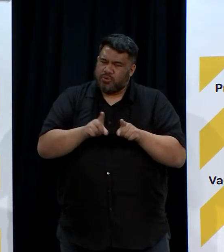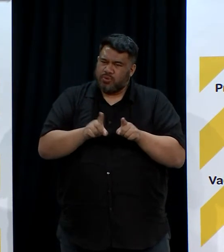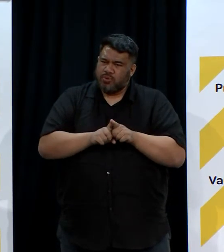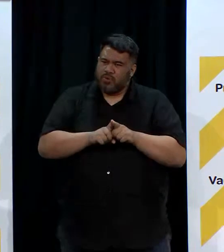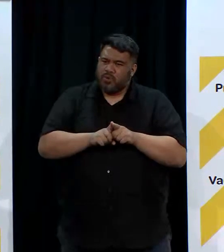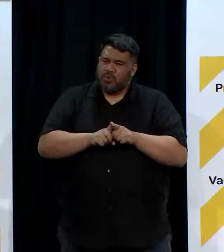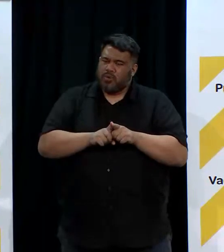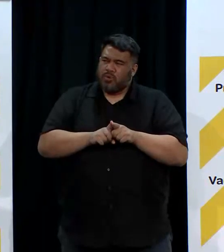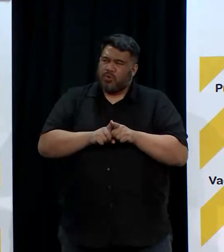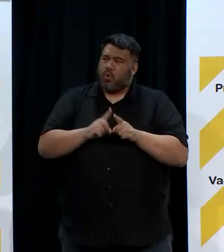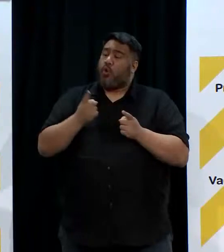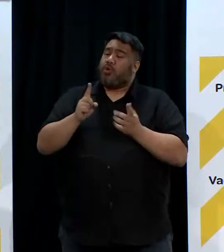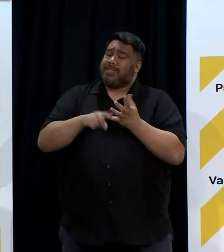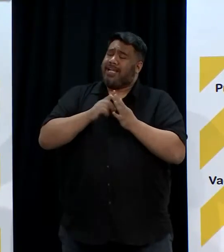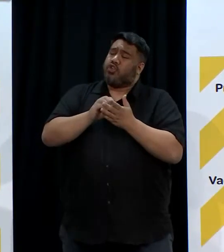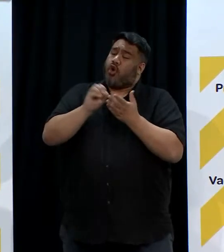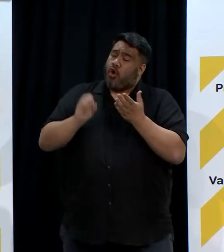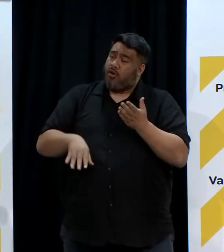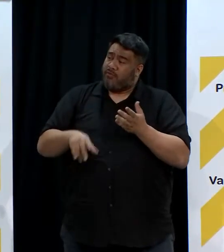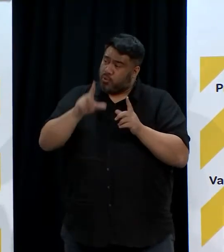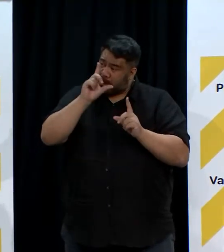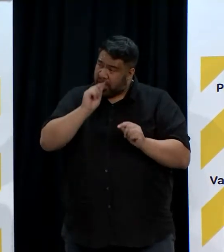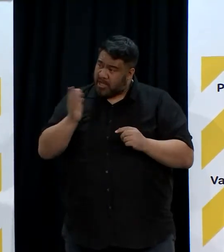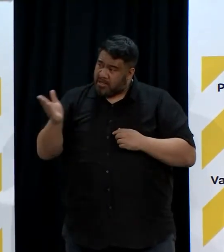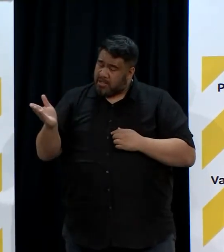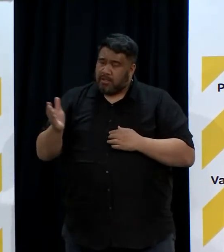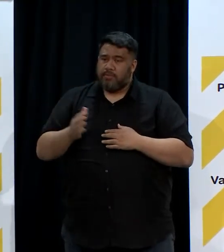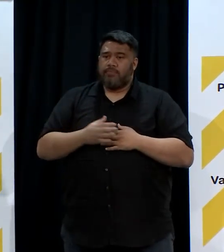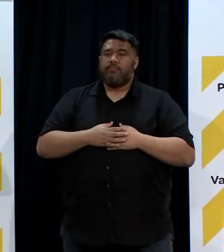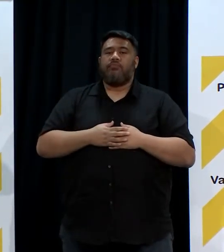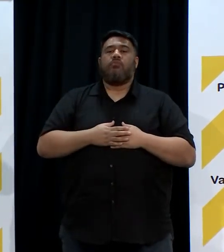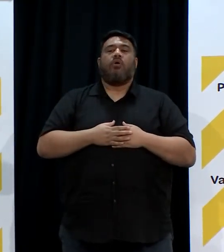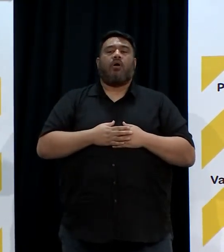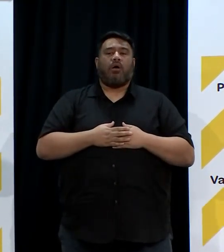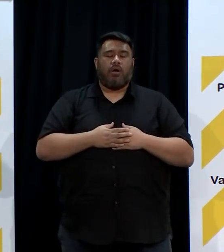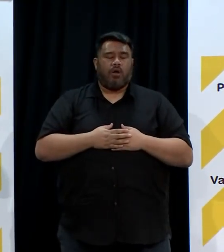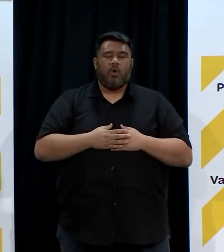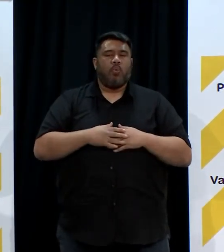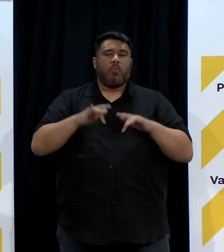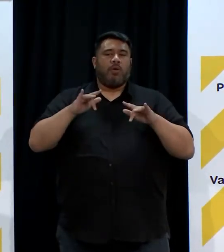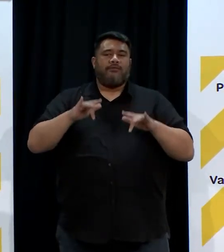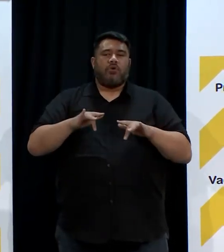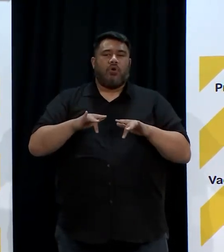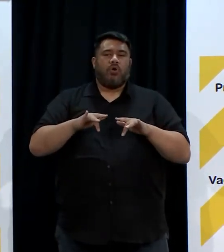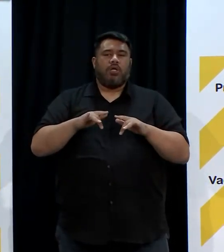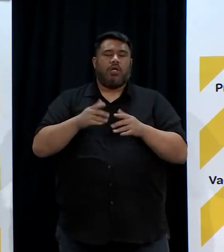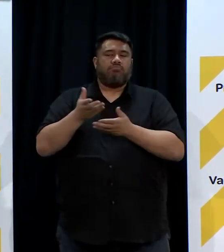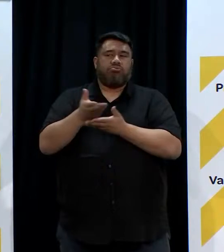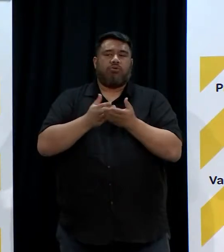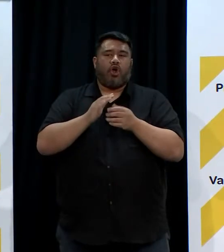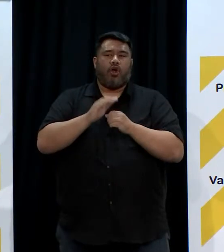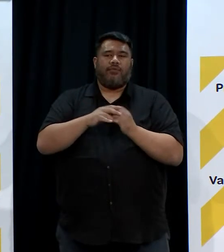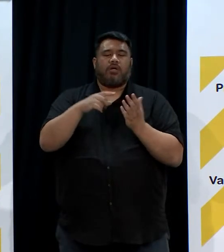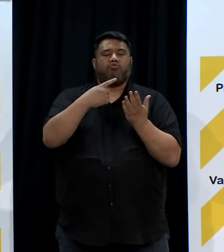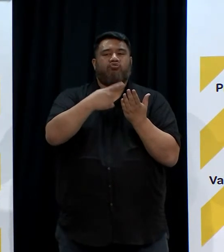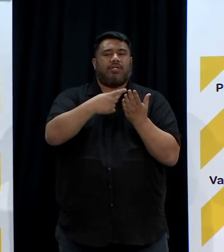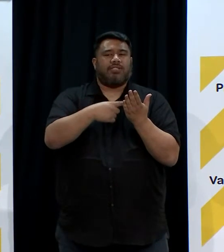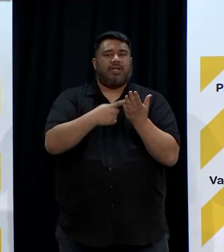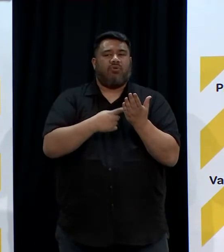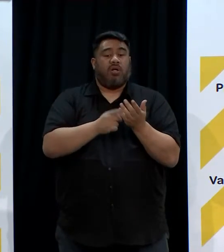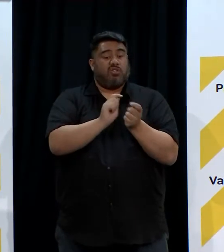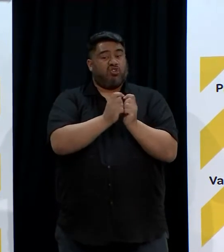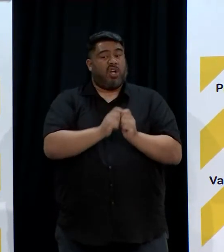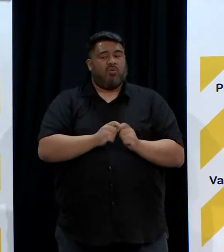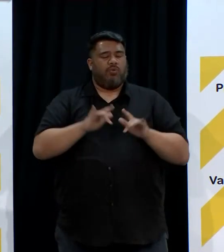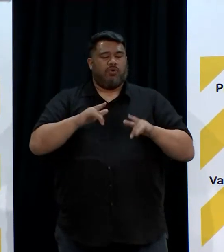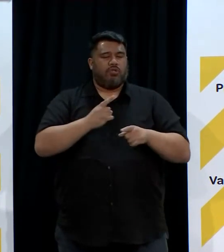B, just removing the tax altogether? Well, we haven't given consideration to changing the criteria. One of the things that I think has been really important through